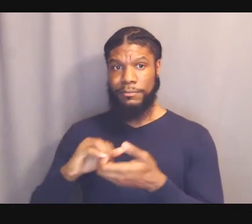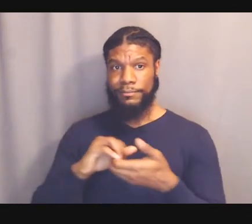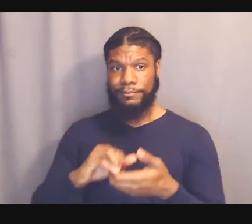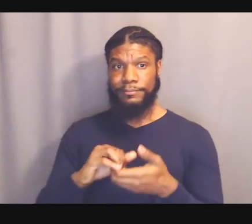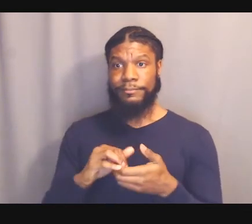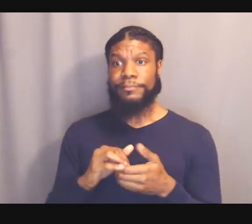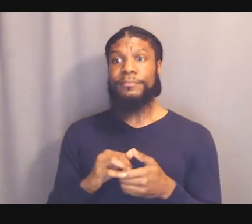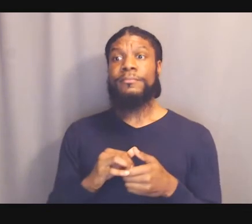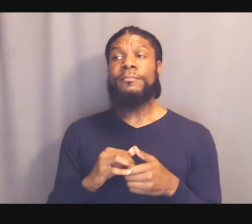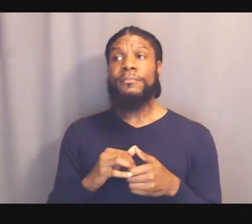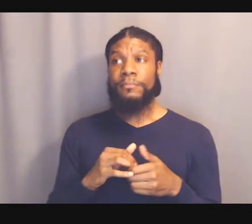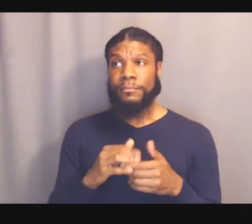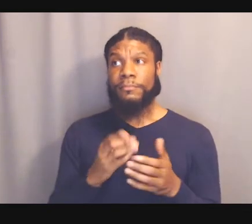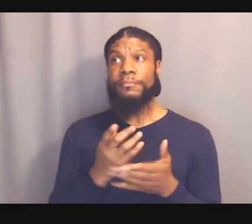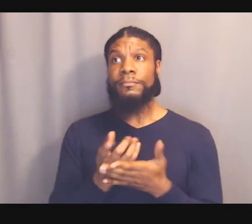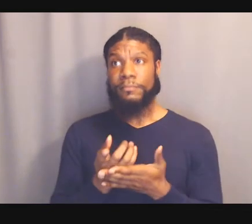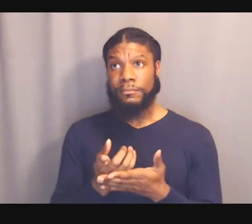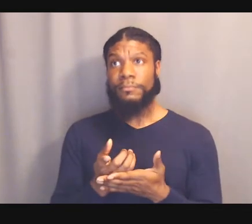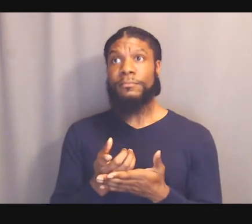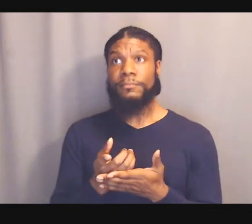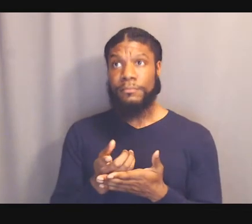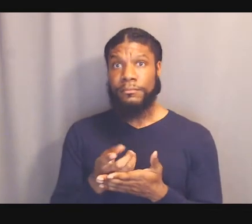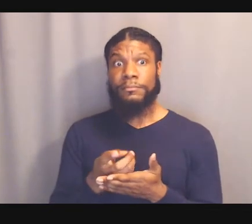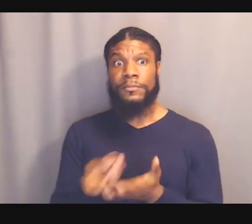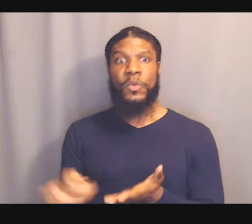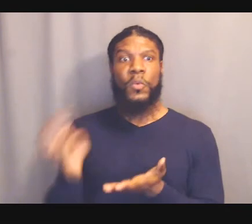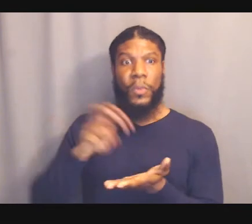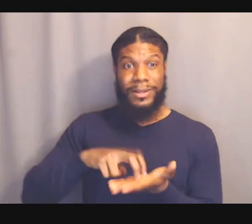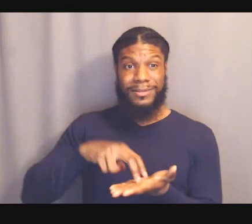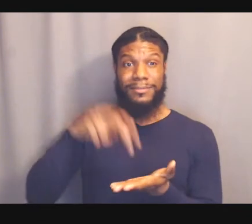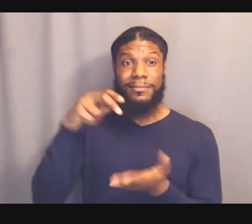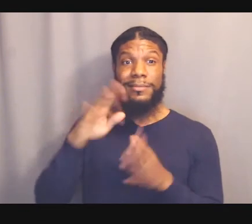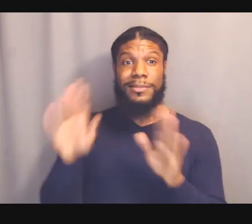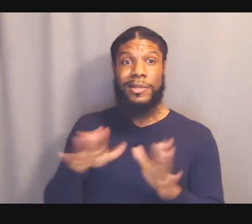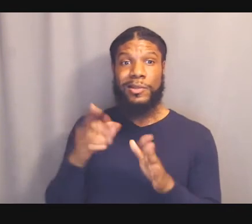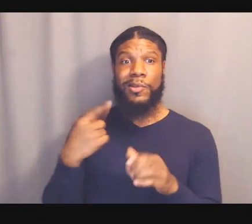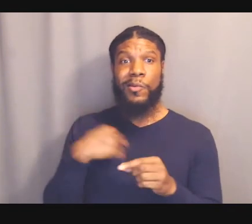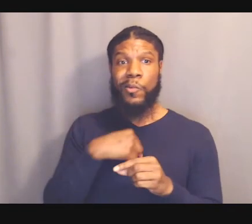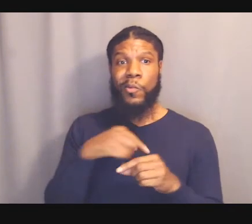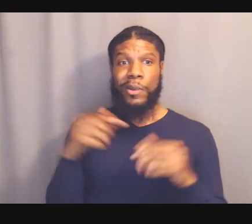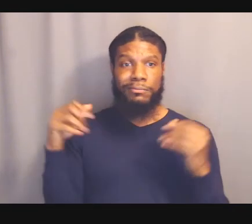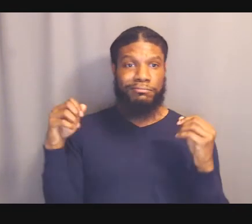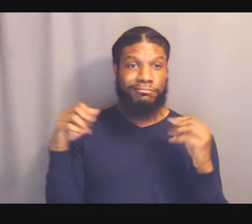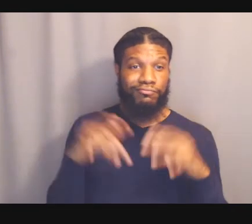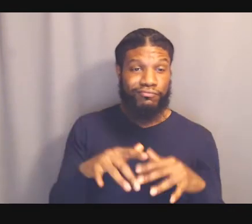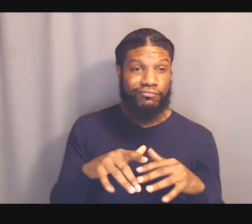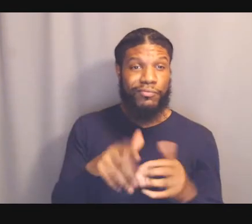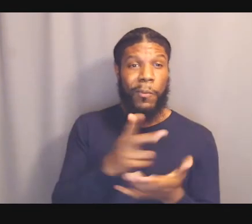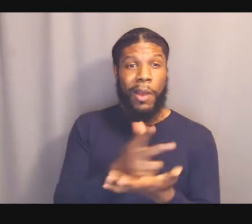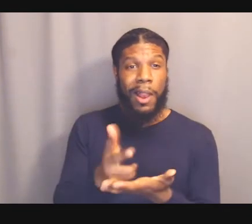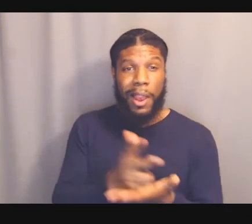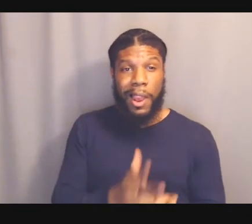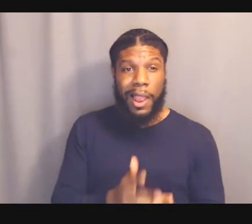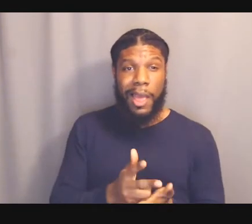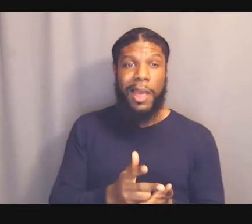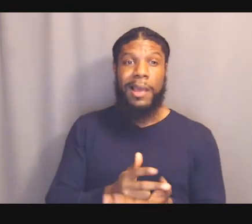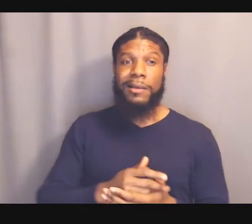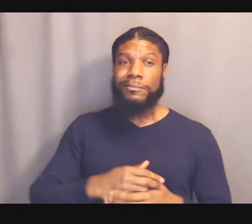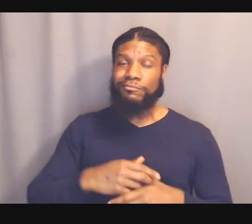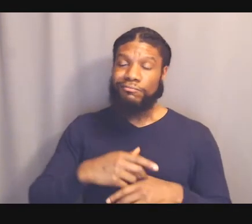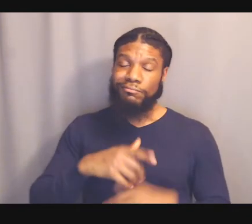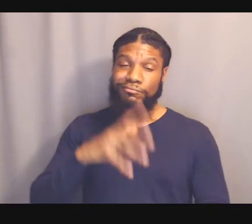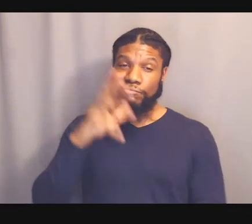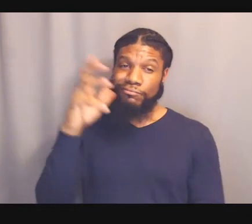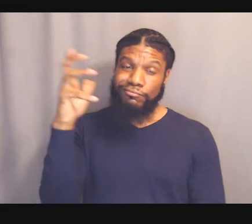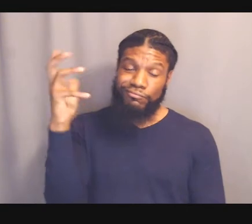Sunday, Resurrection Sunday, we're in the parking lot doing it big with our outdoor